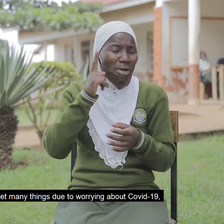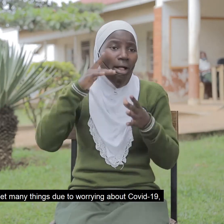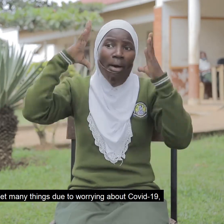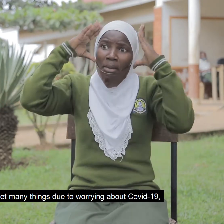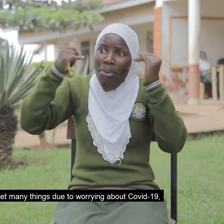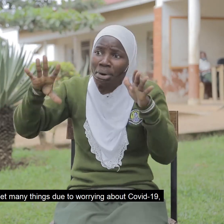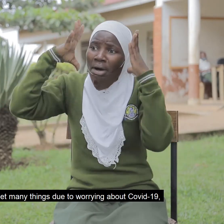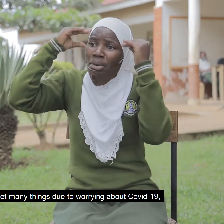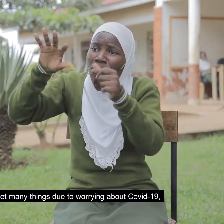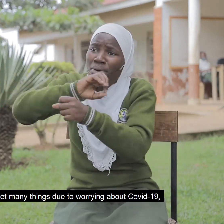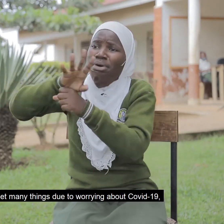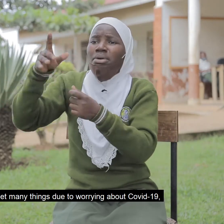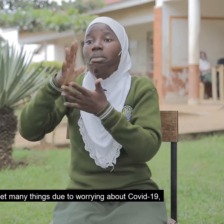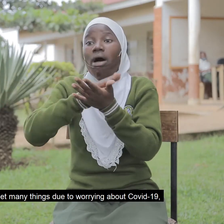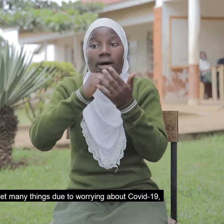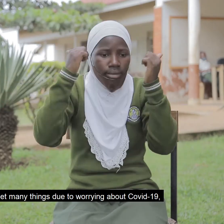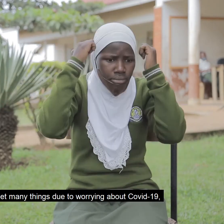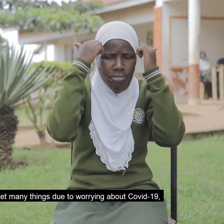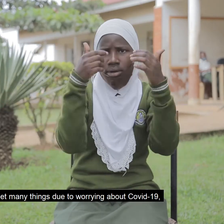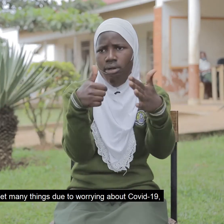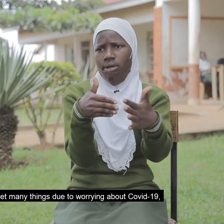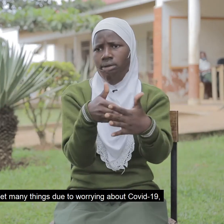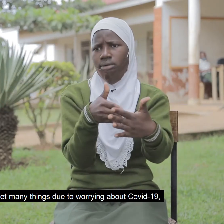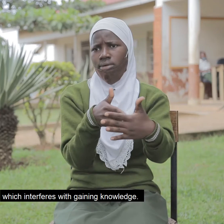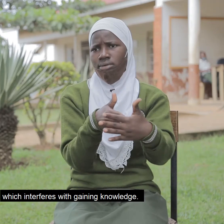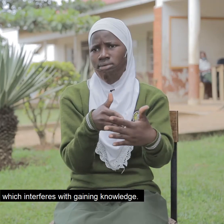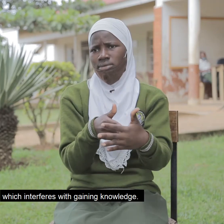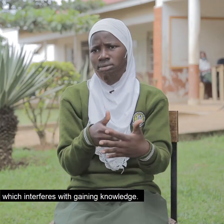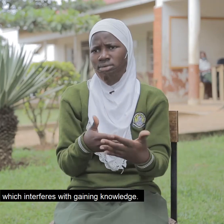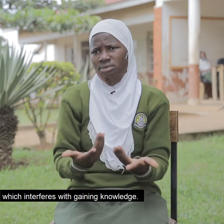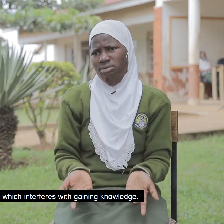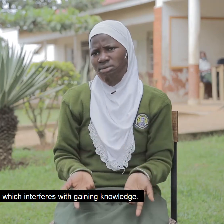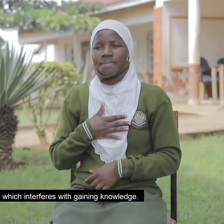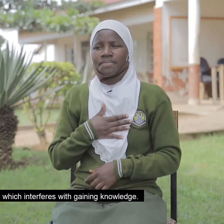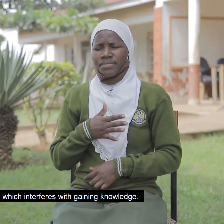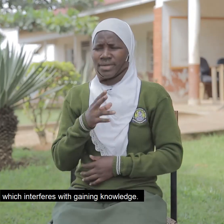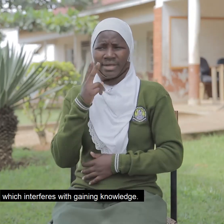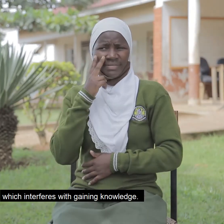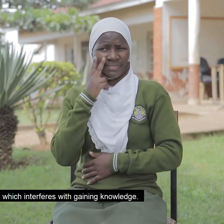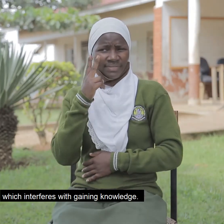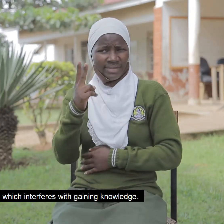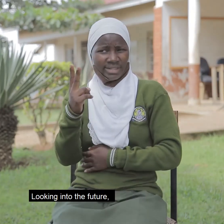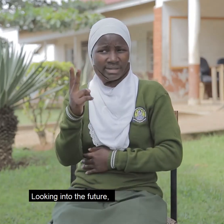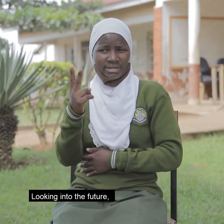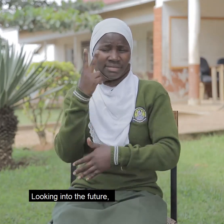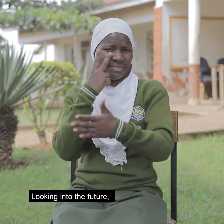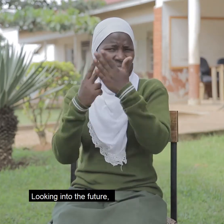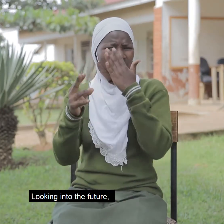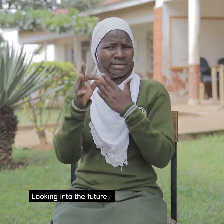forget many things due to worrying about COVID-19, which interferes with gaining knowledge. Looking into the